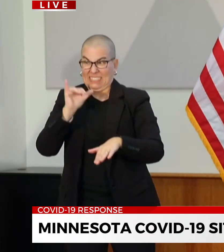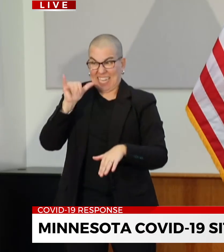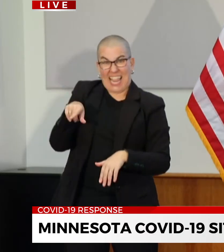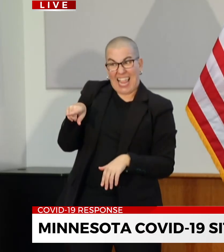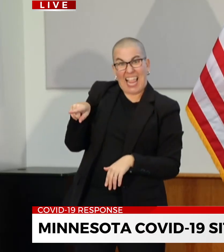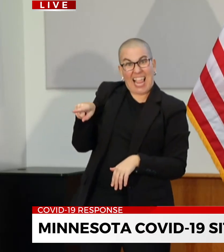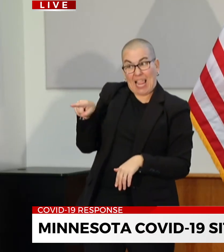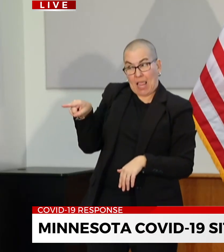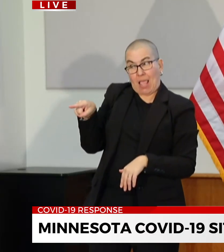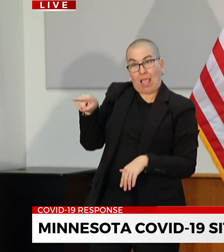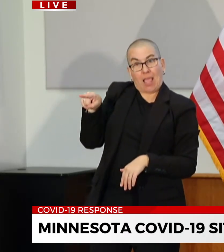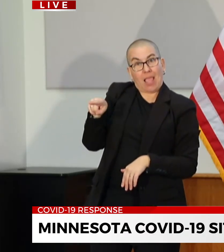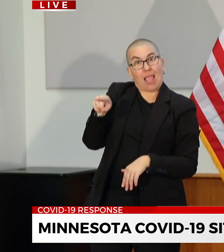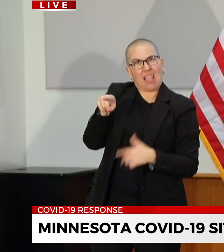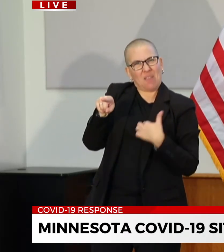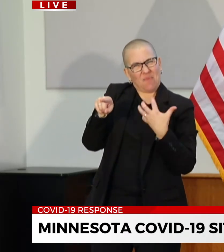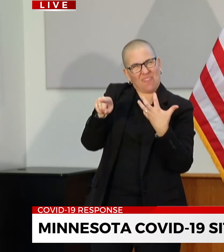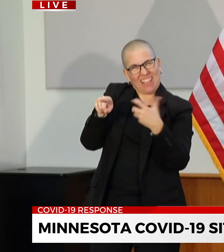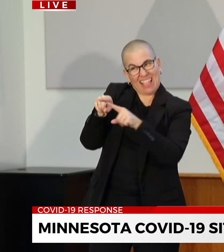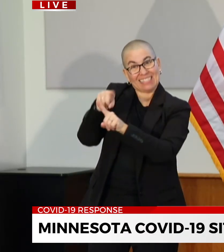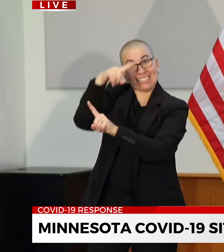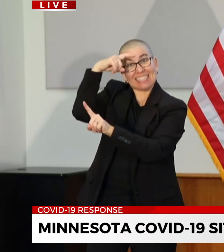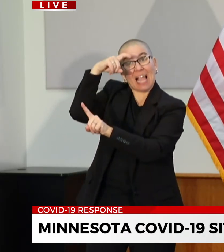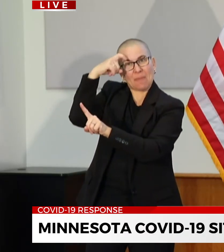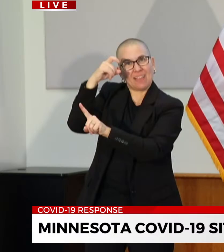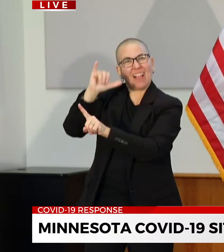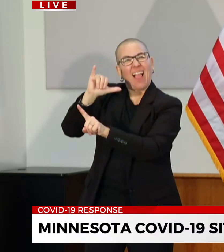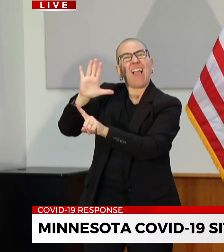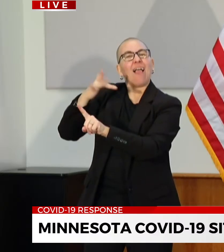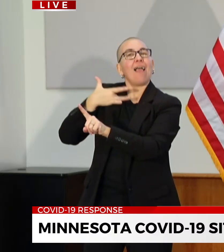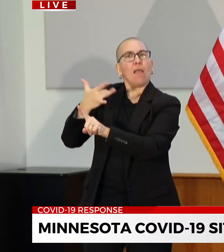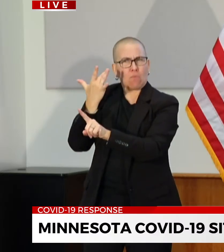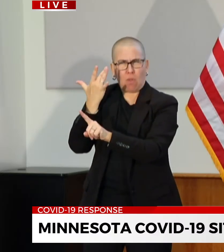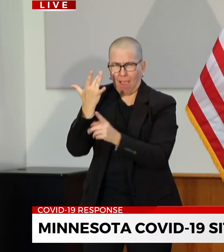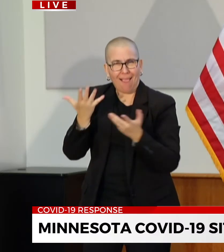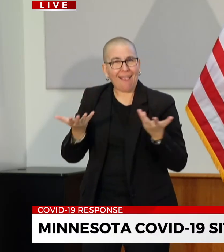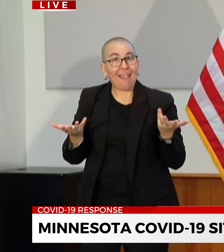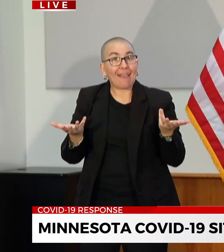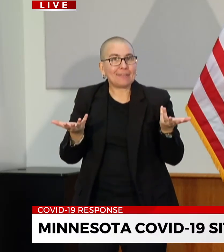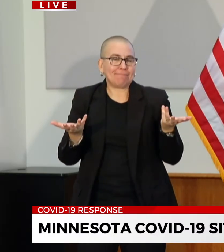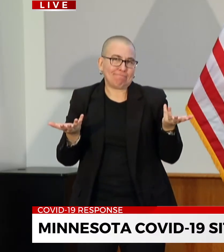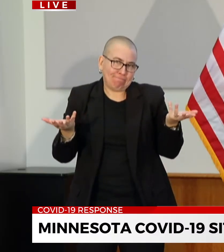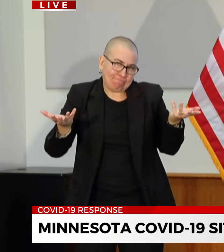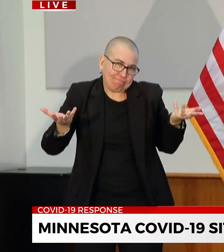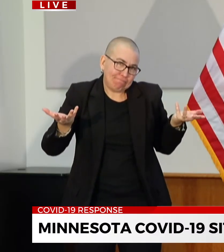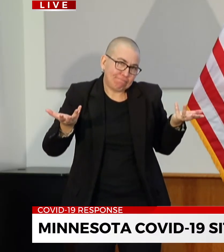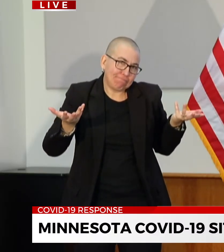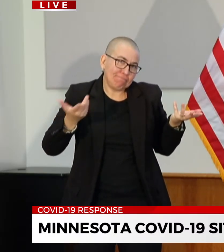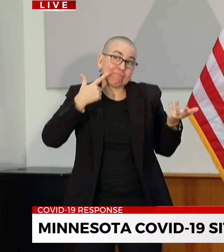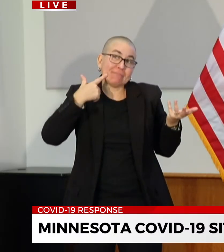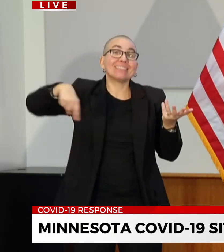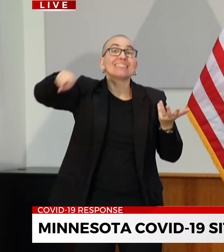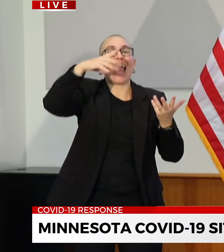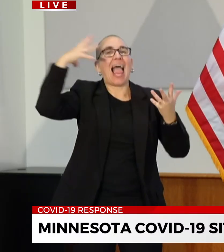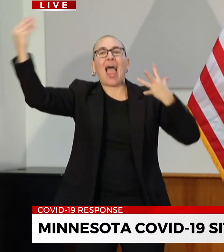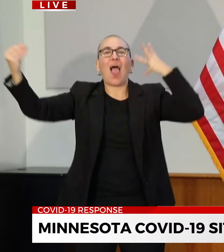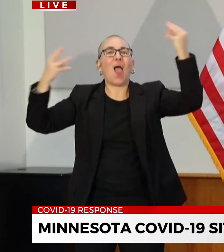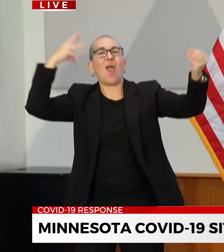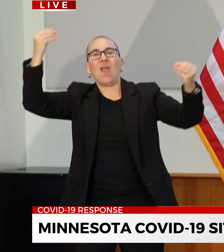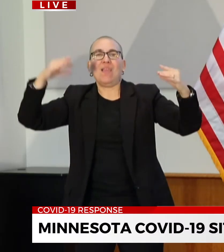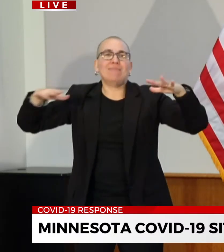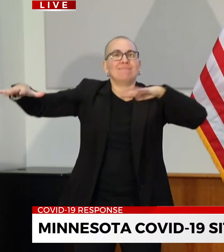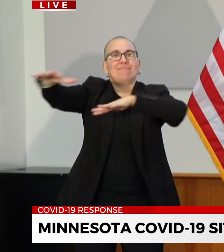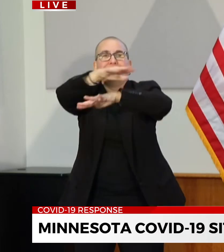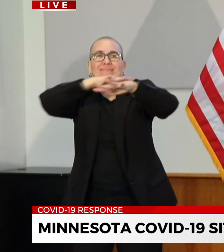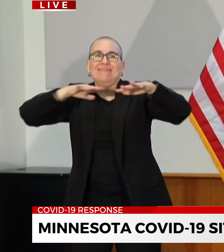decline in the summer months than we did. We did see what turned out to be an awfully short respite. It was about 3 weeks